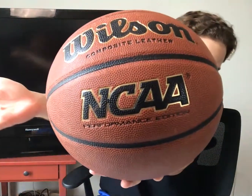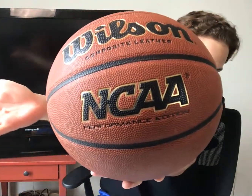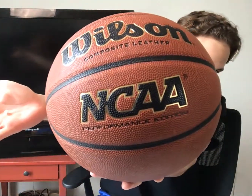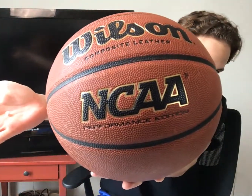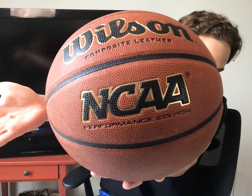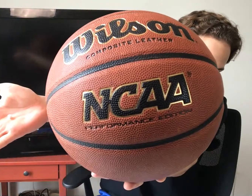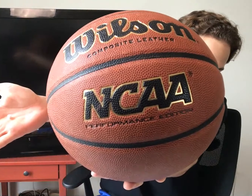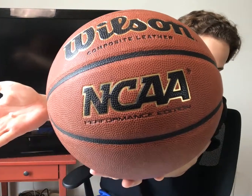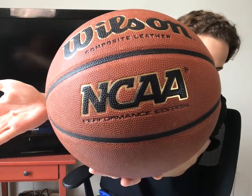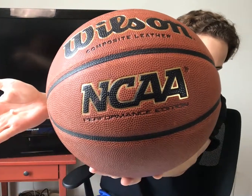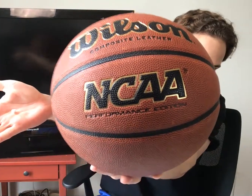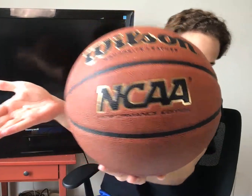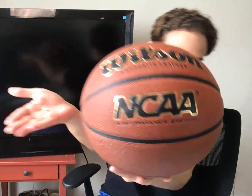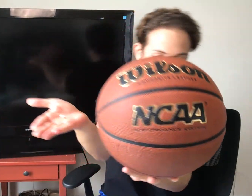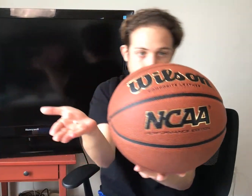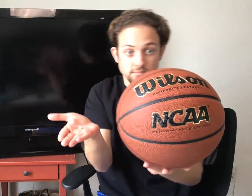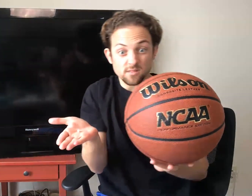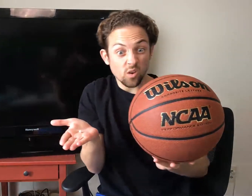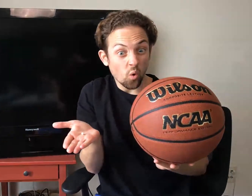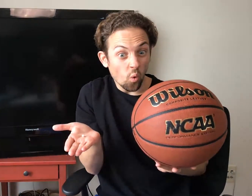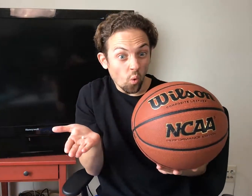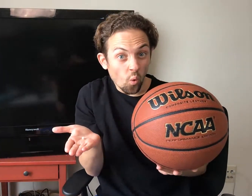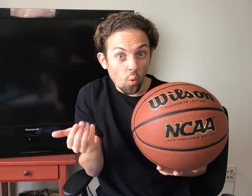That's how big Earth would be.